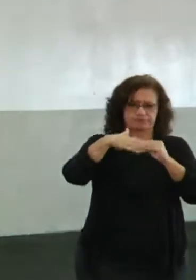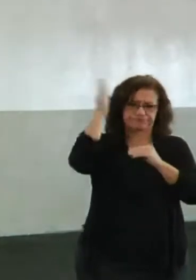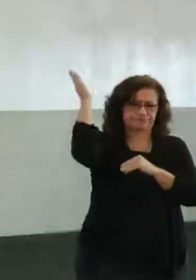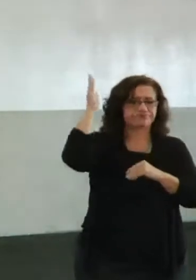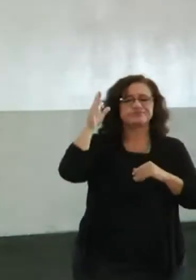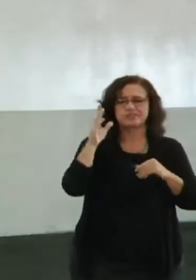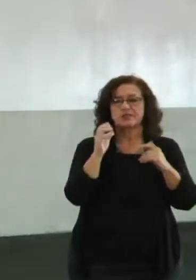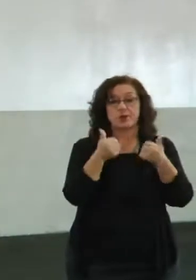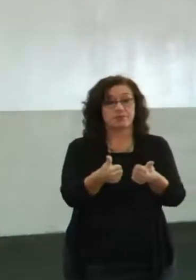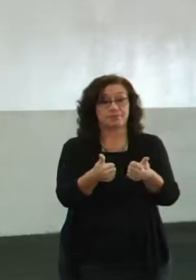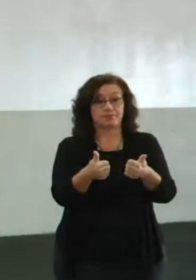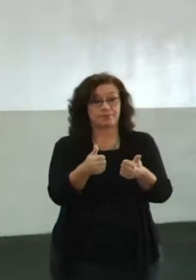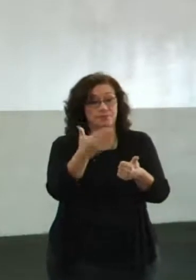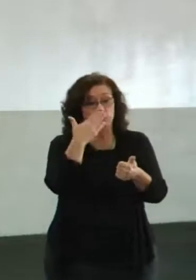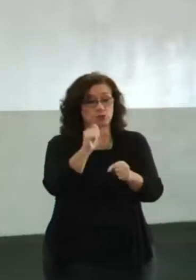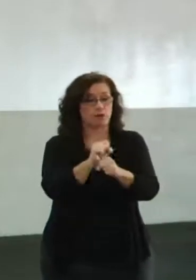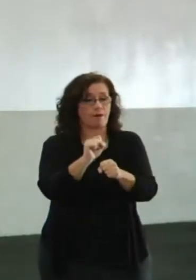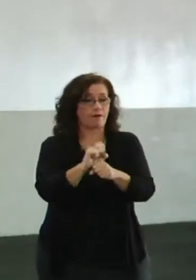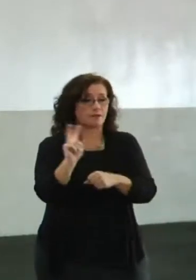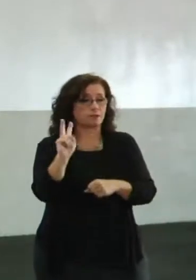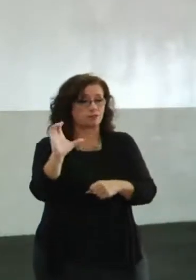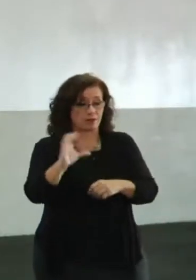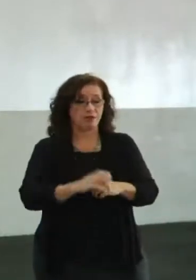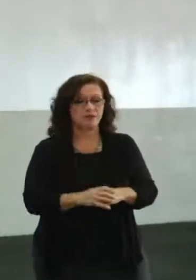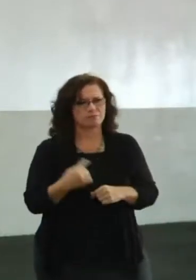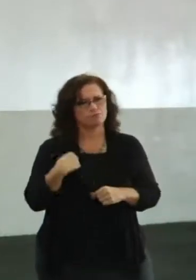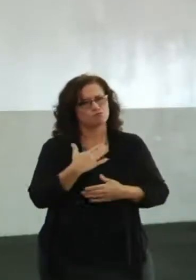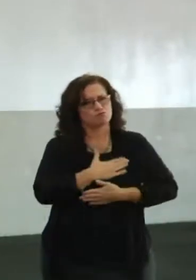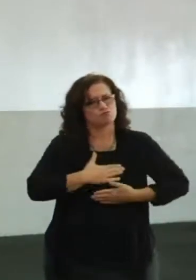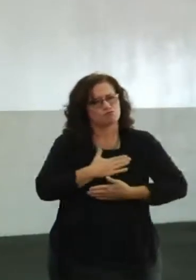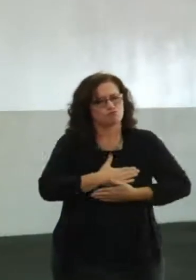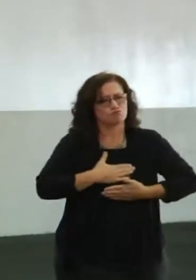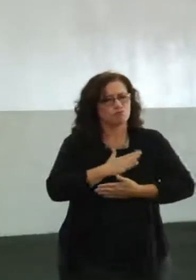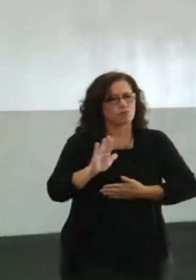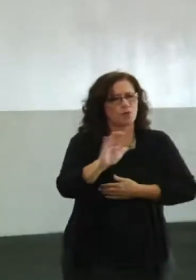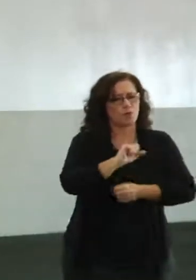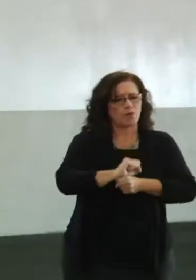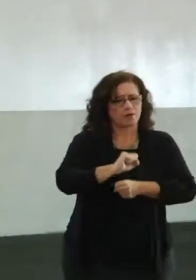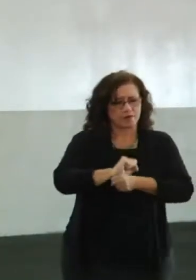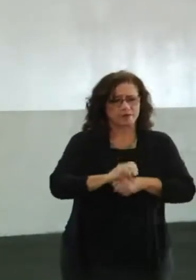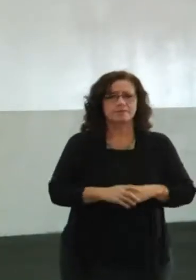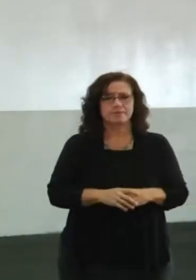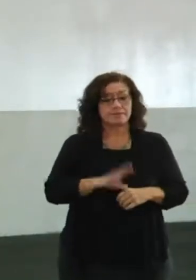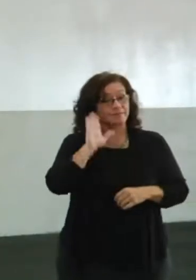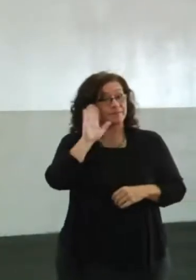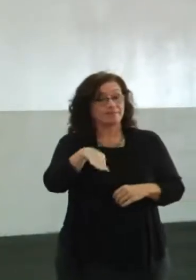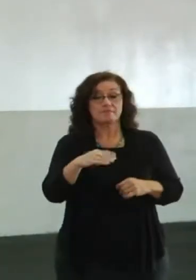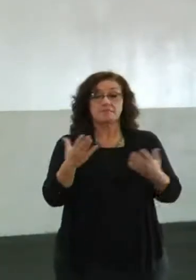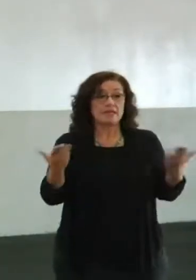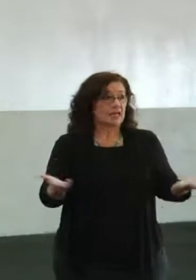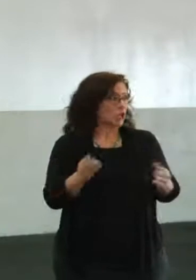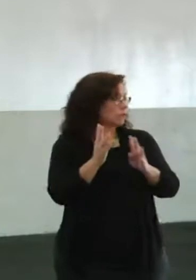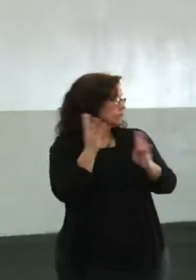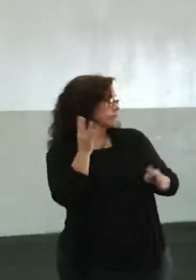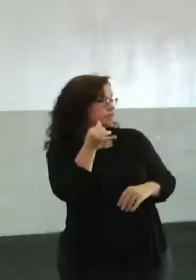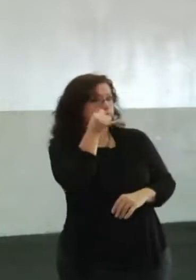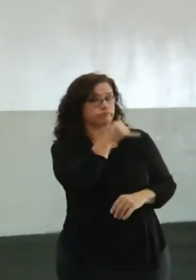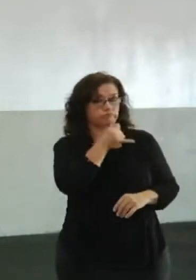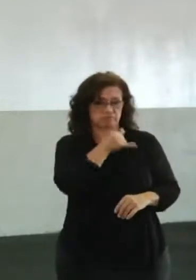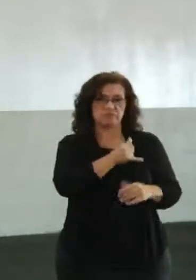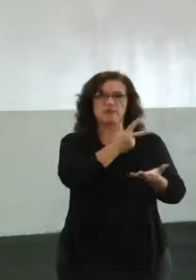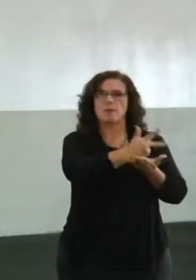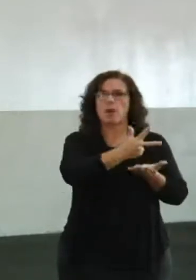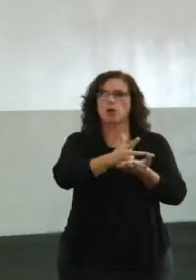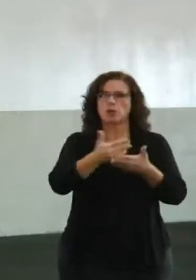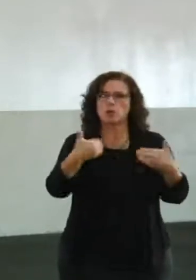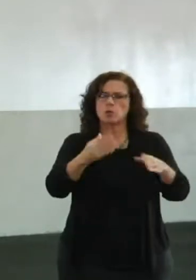you're doing it. You're making a huge difference. And we really appreciate it. And we want you to know that even when it's busy, and it's busy right now, the parking lot's full, there's a